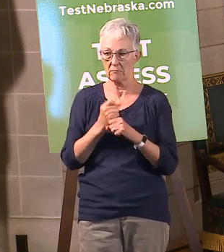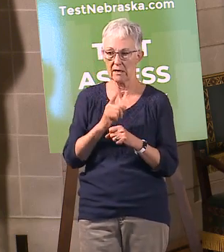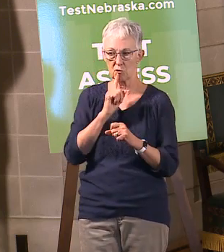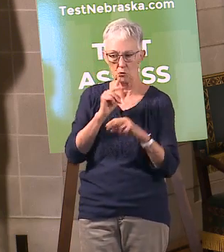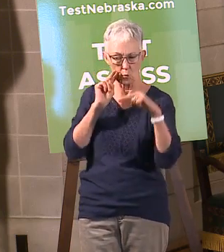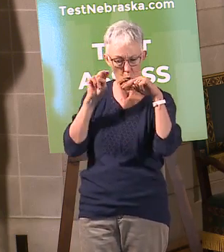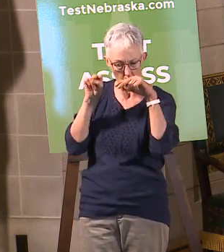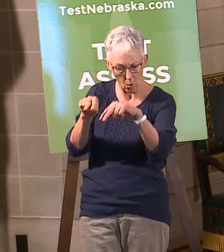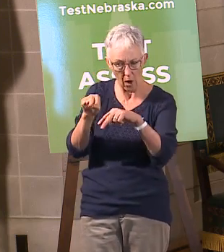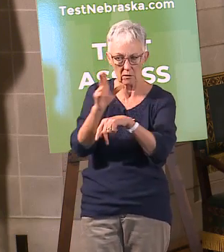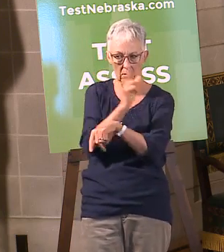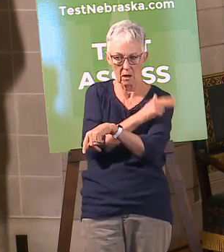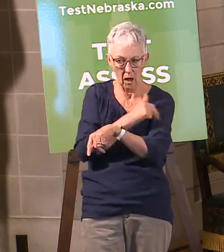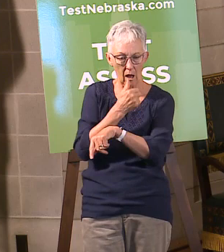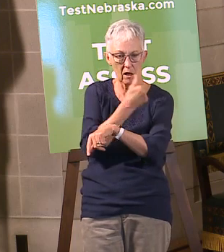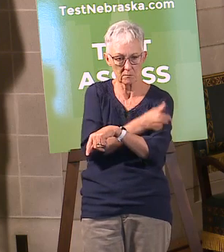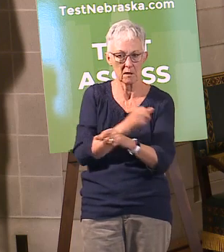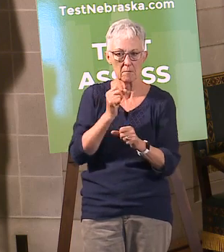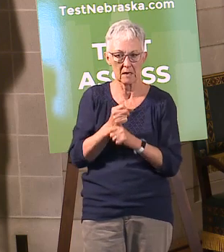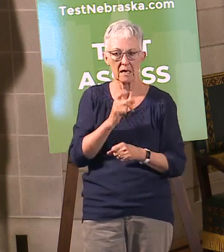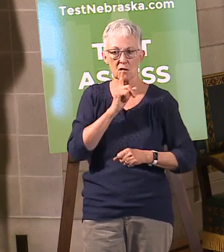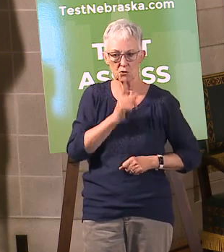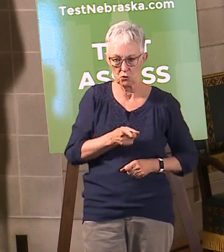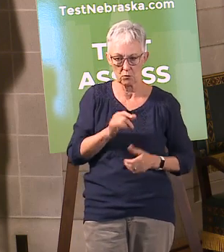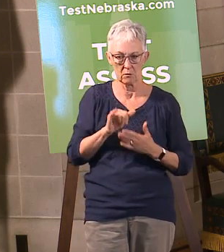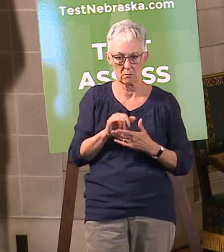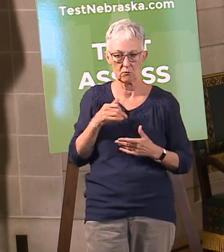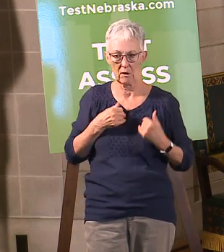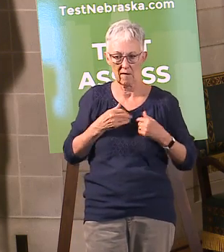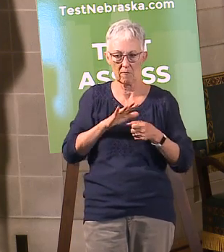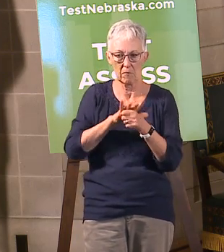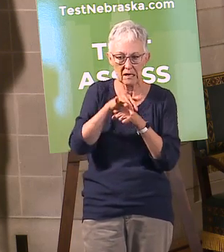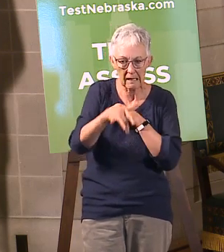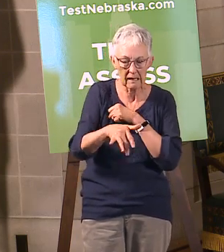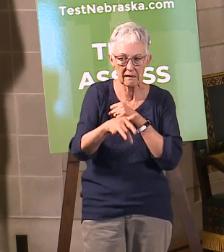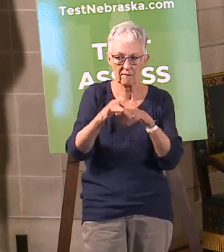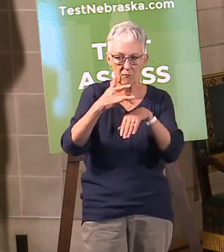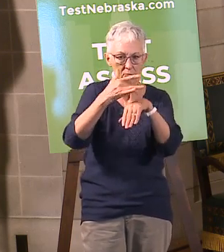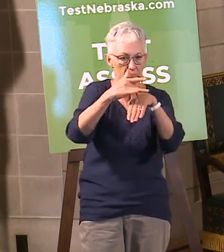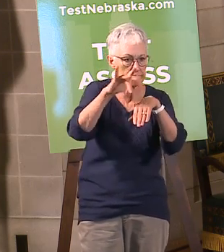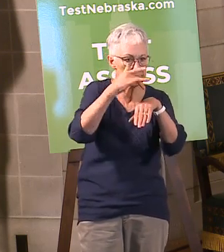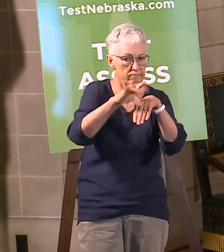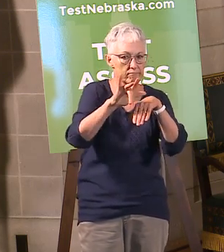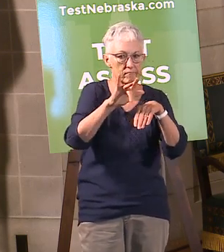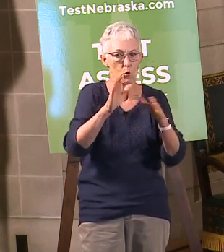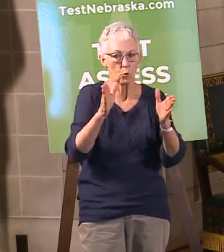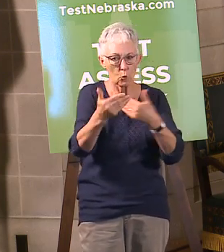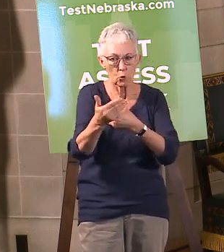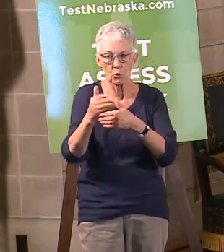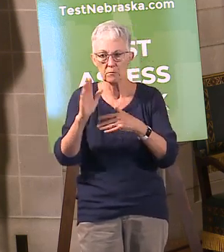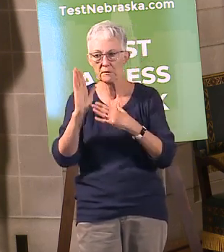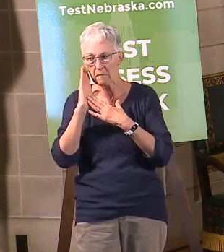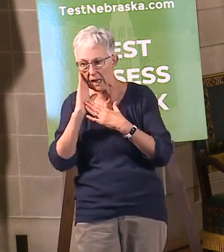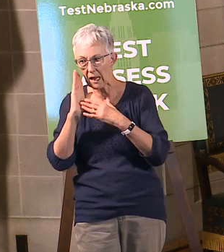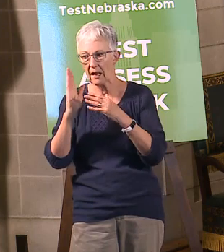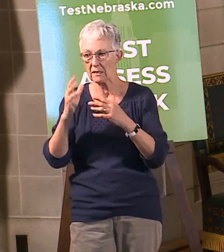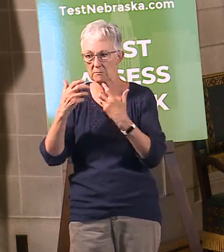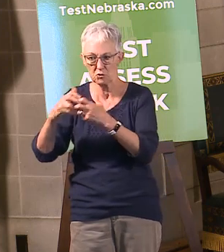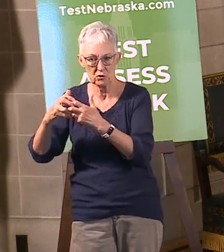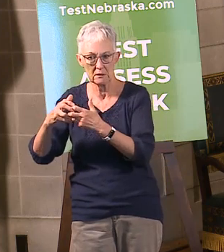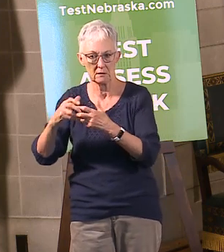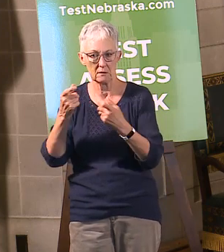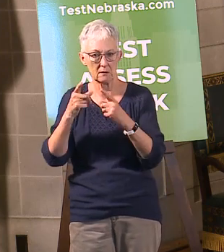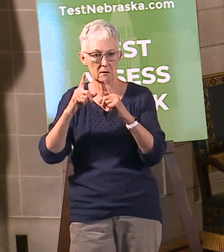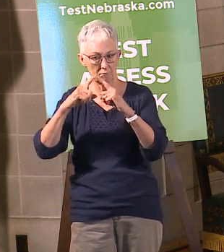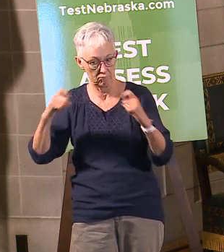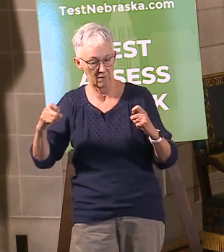UNMC. They said, again, you can't stop this virus from coming. Nobody's got any immunity. What you want to do is slow it out, spread it down so